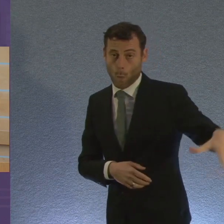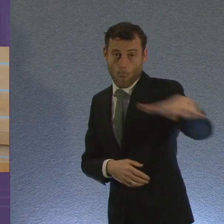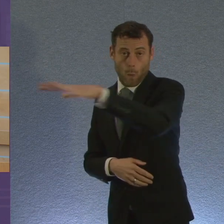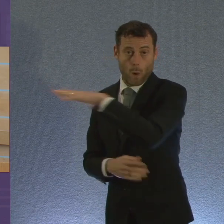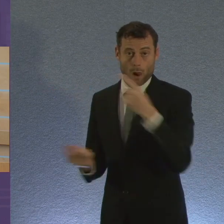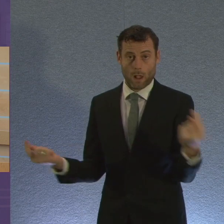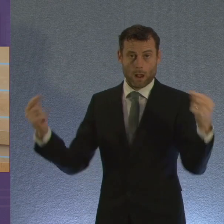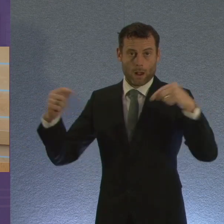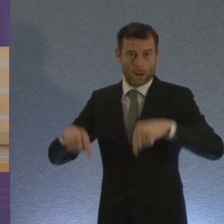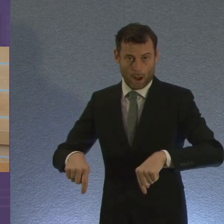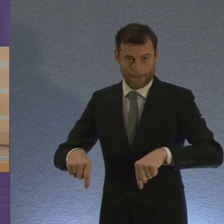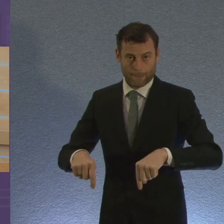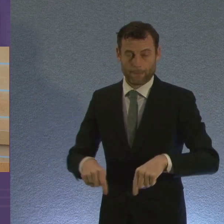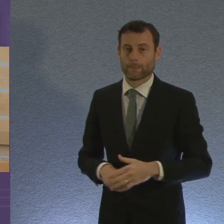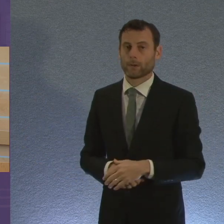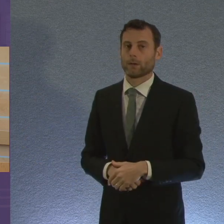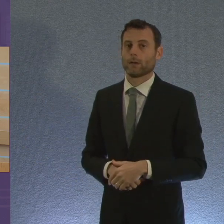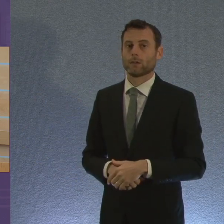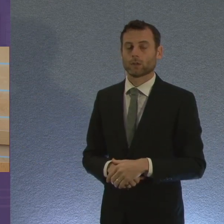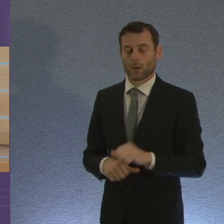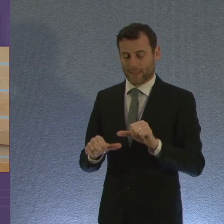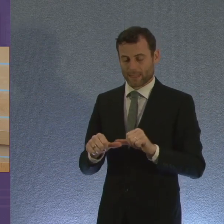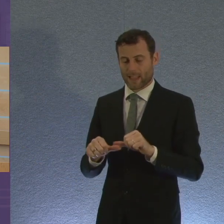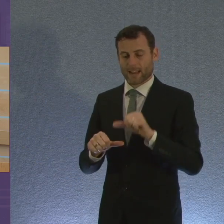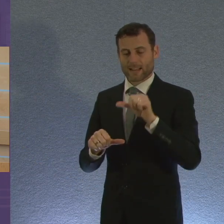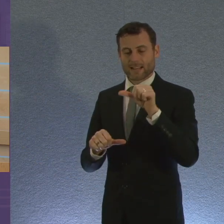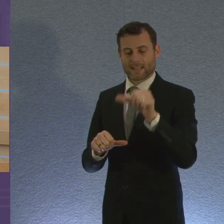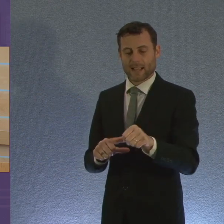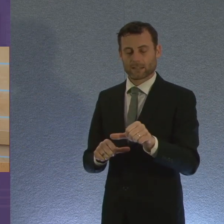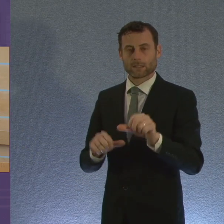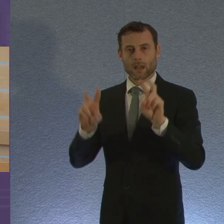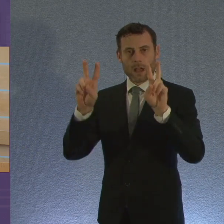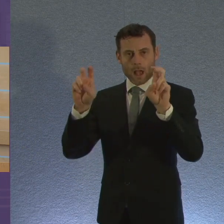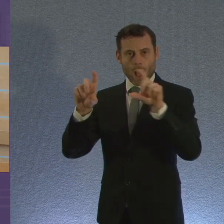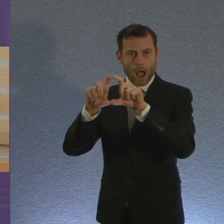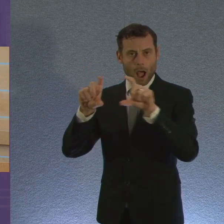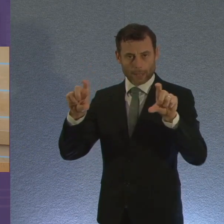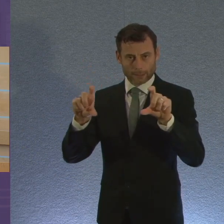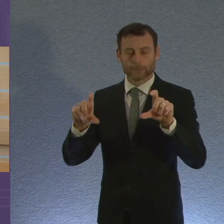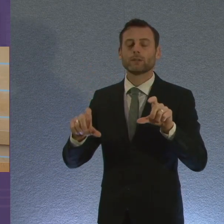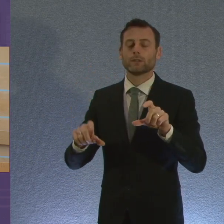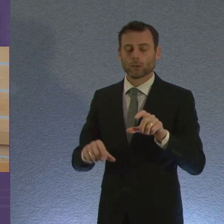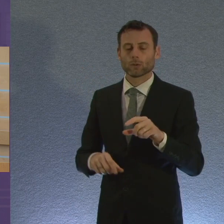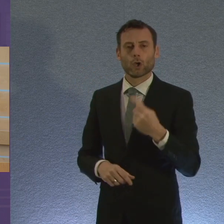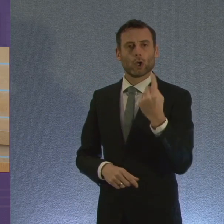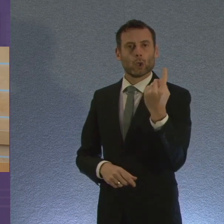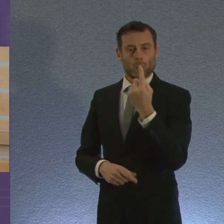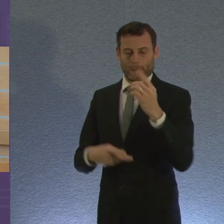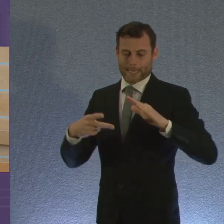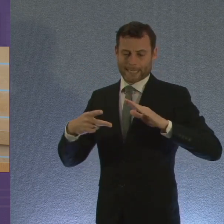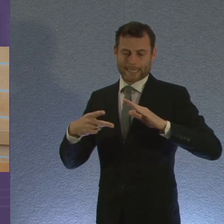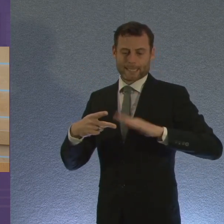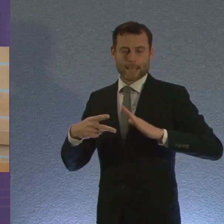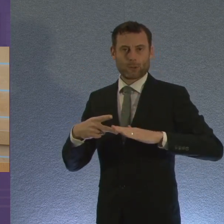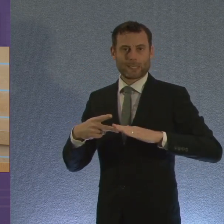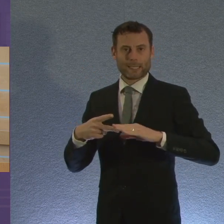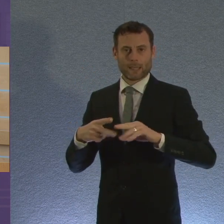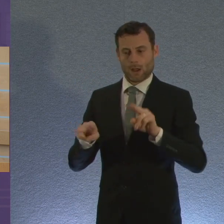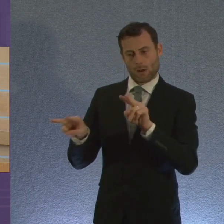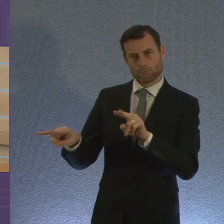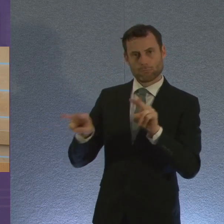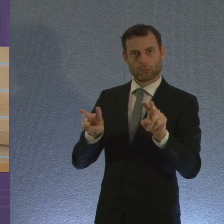Now, the next item of business is the election of an additional Deputy Presiding Officer for the duration of the public response